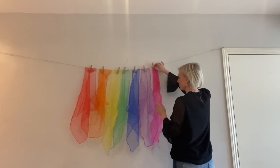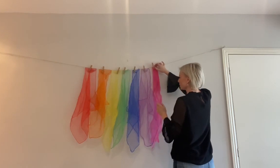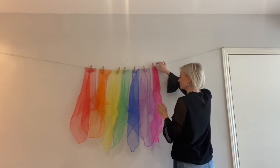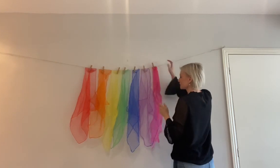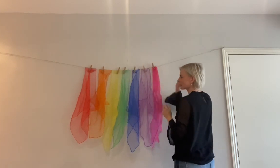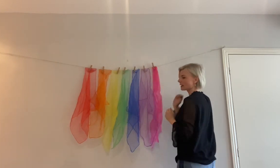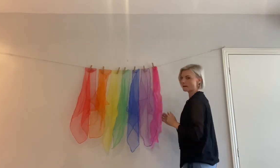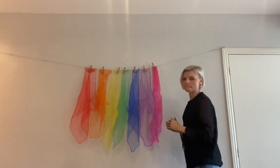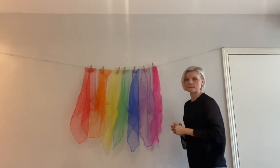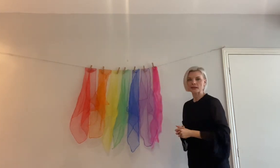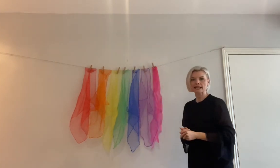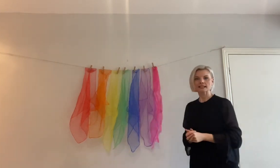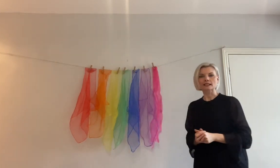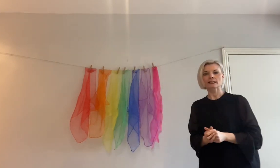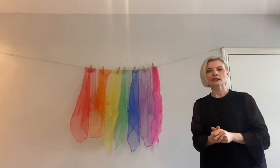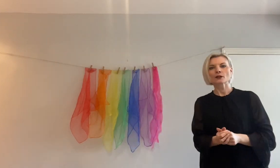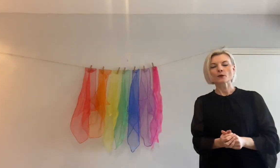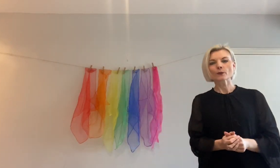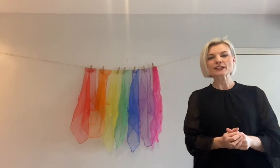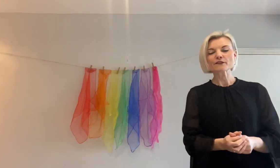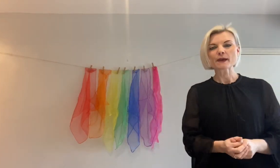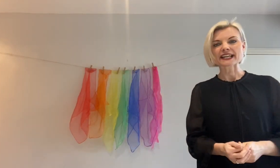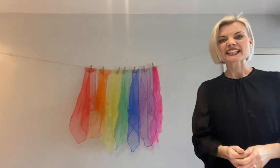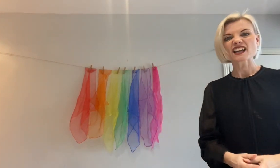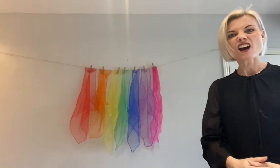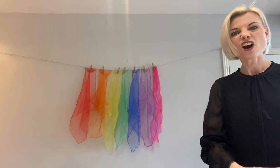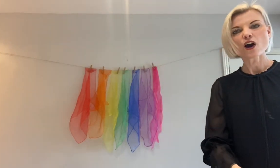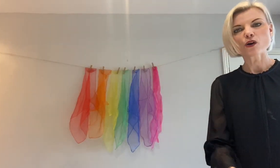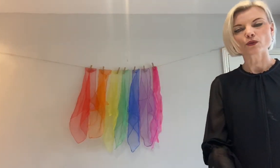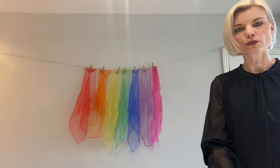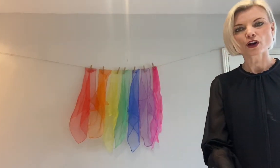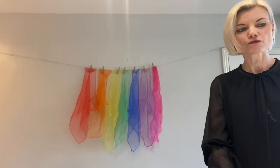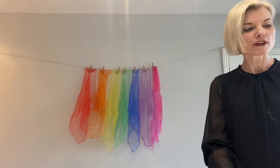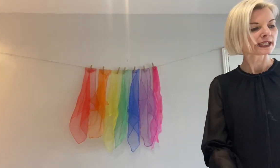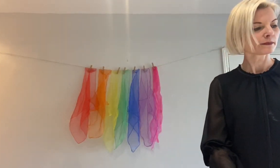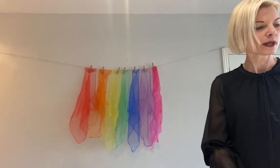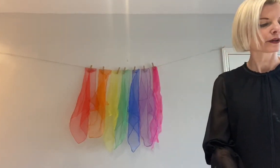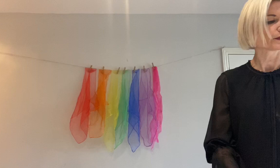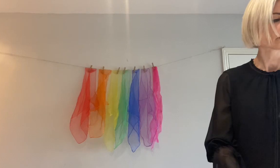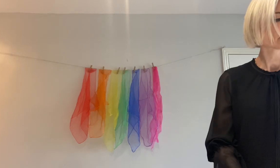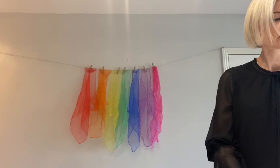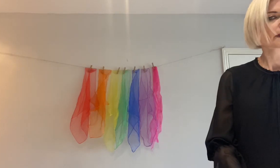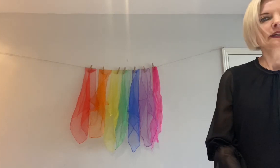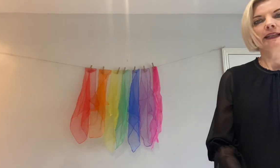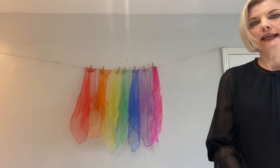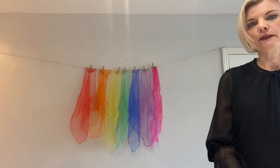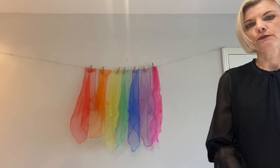called pink. We've made a whole rainbow. Now,